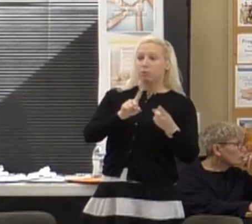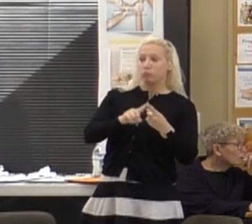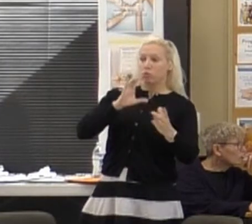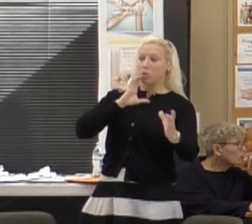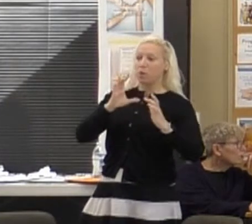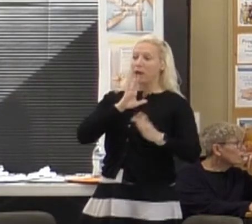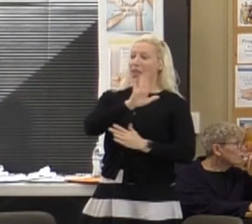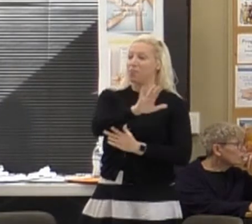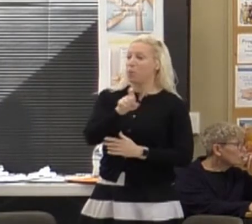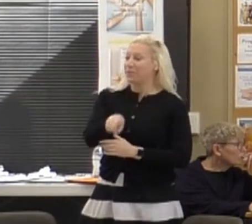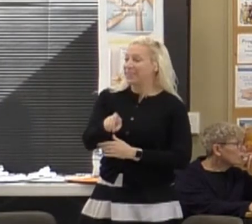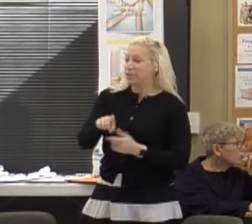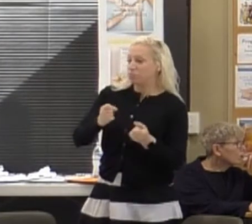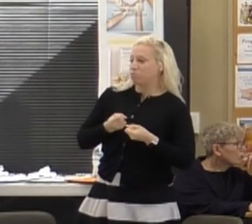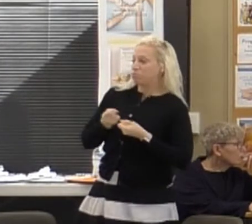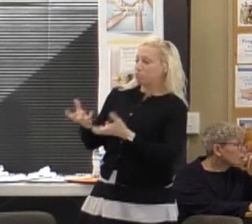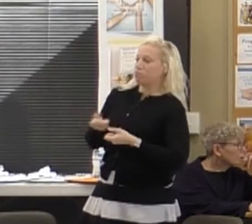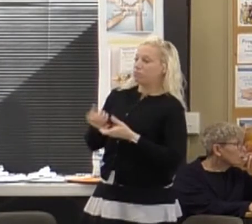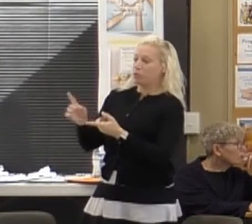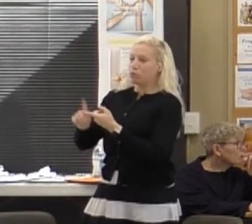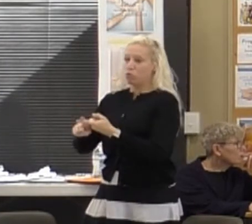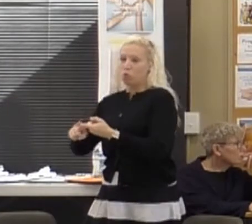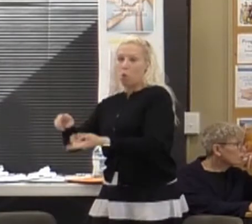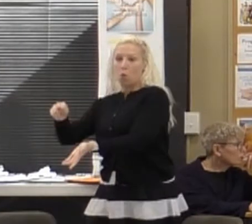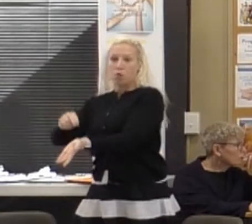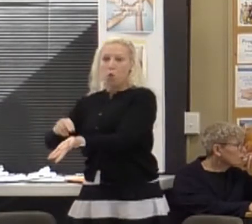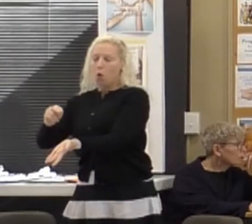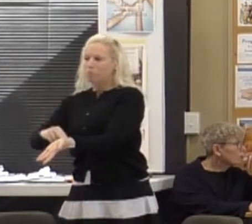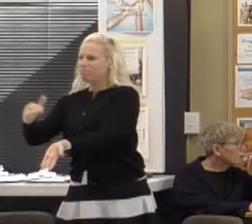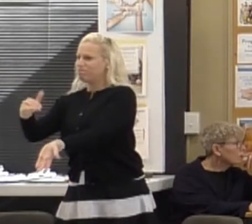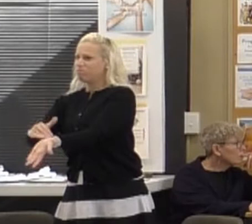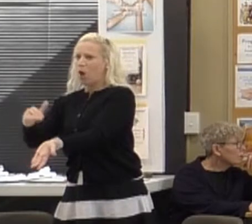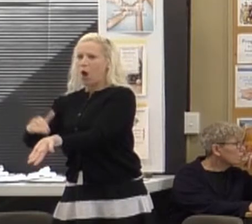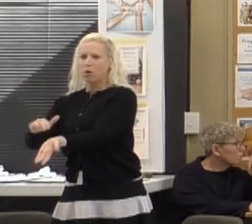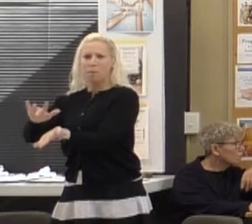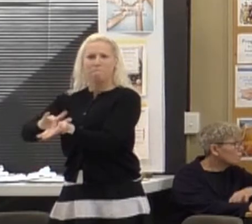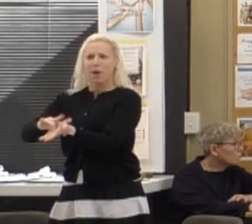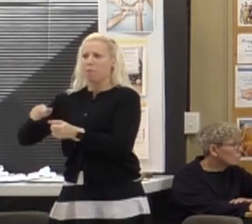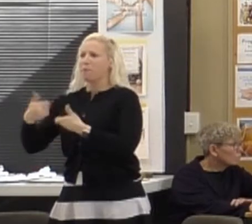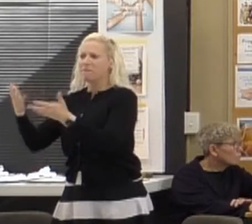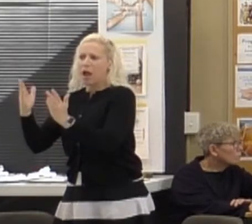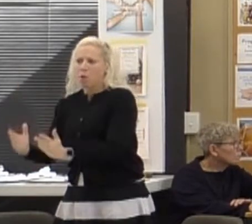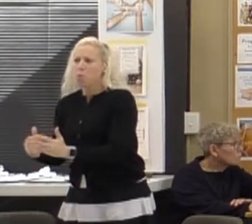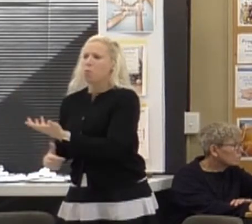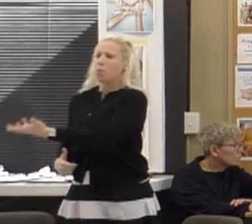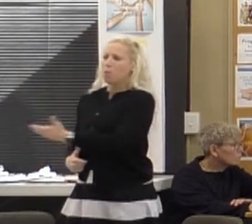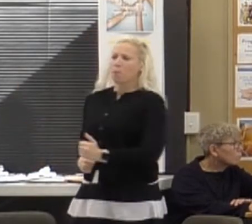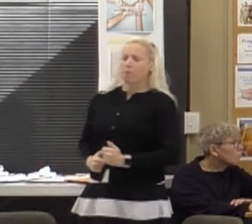So the deaf individual needs to communicate their needs to the doctor or the medical provider,